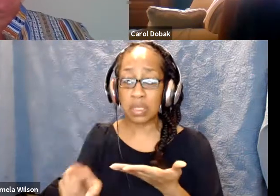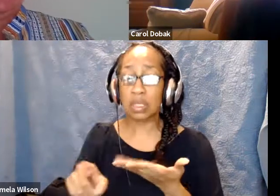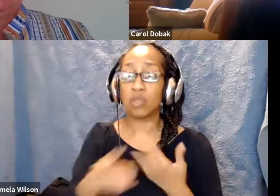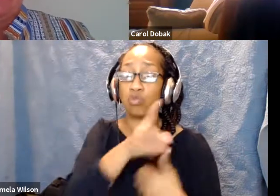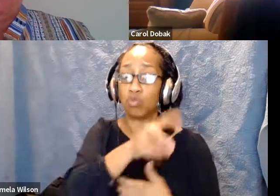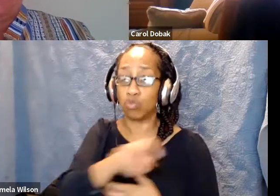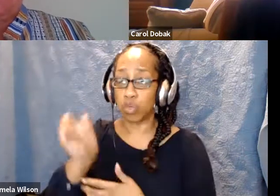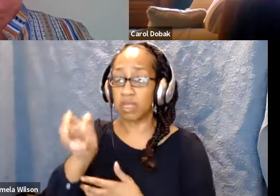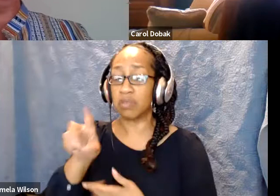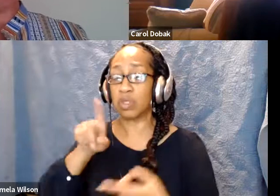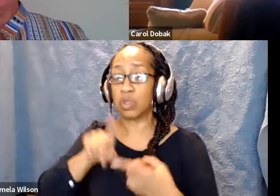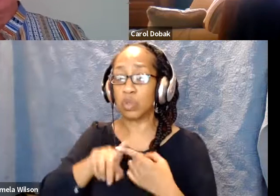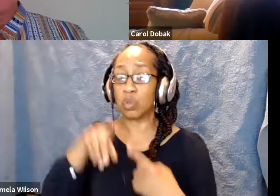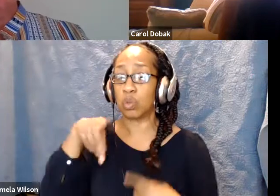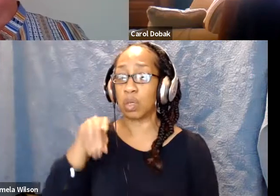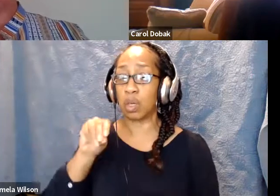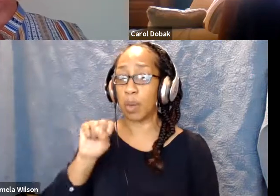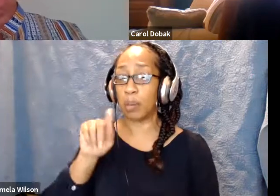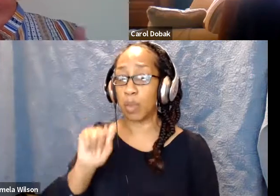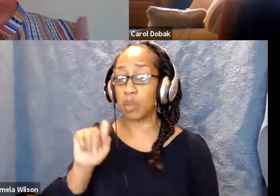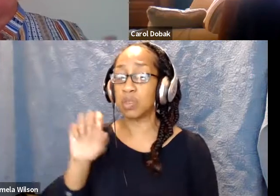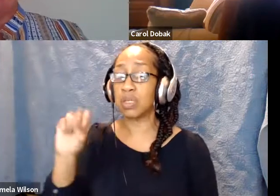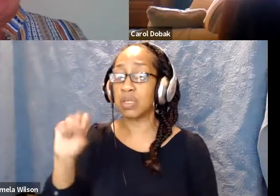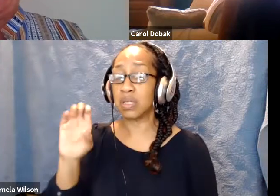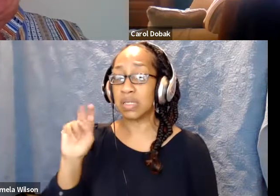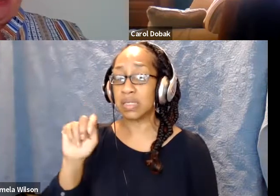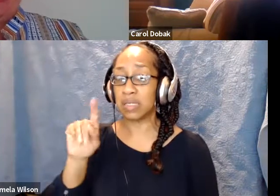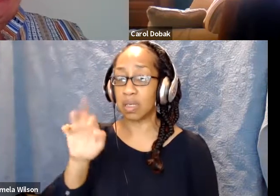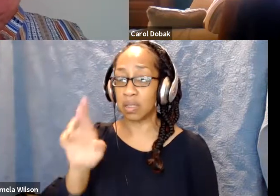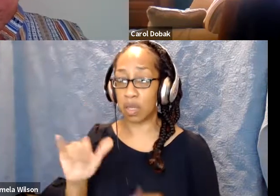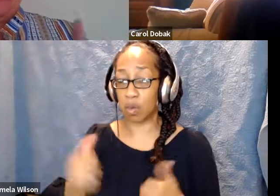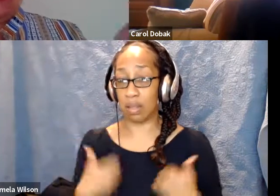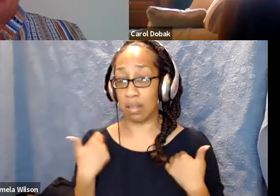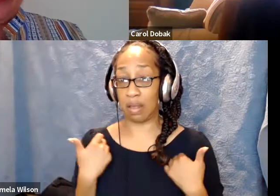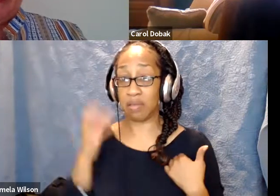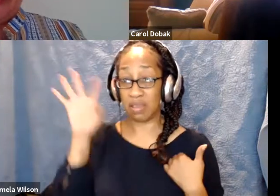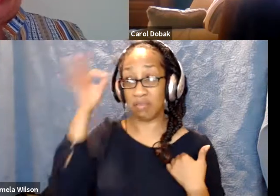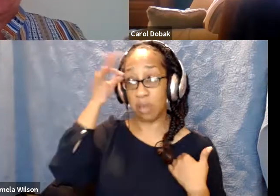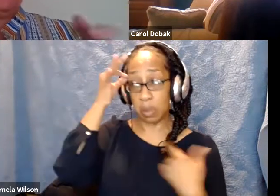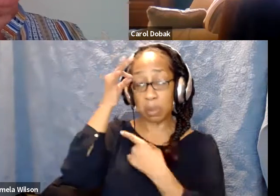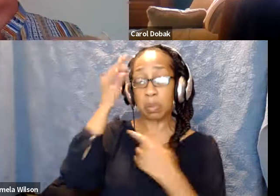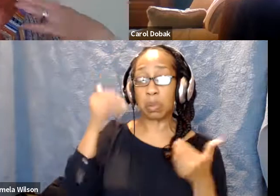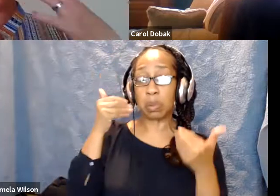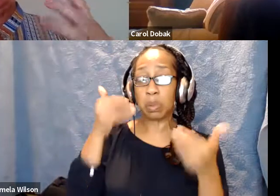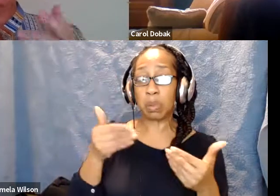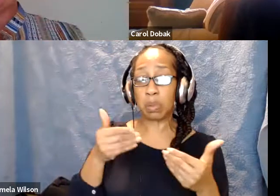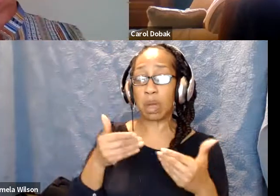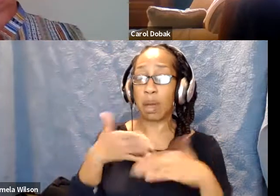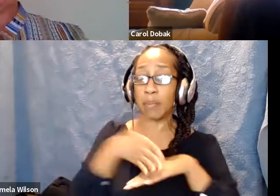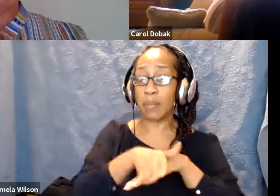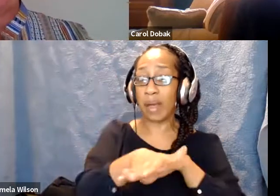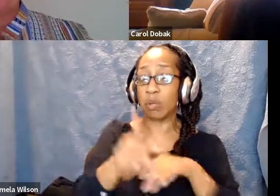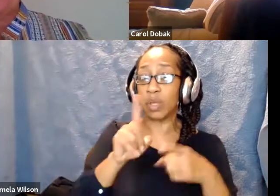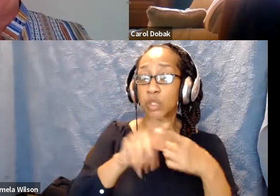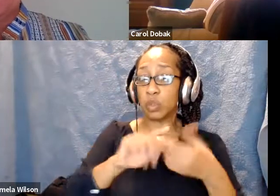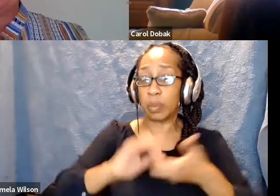their post-secondary life. At the federal level, we are moving forward the initiative, Pathways to Partnership, and you're going to be hearing that